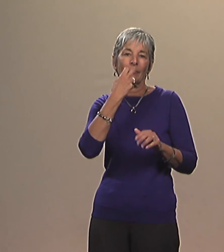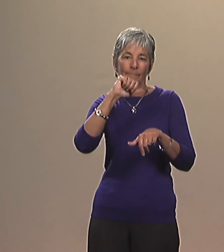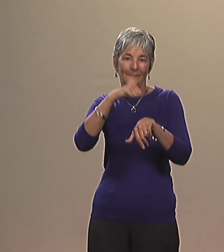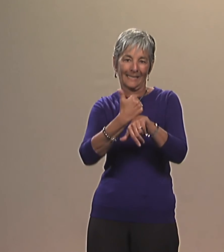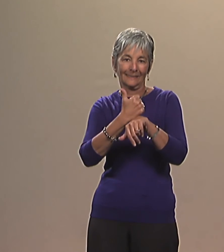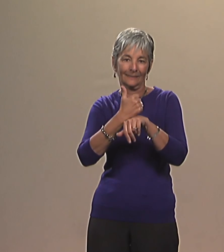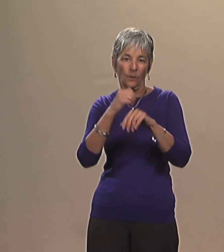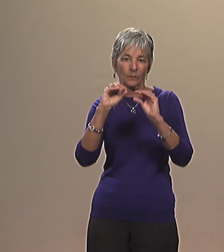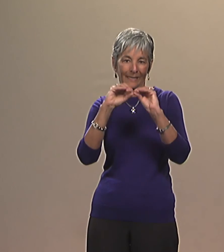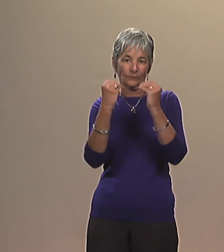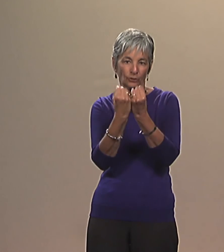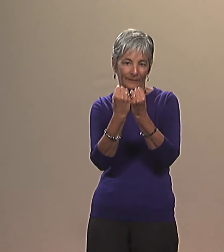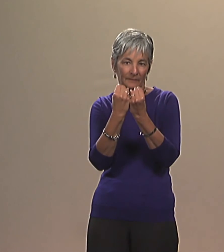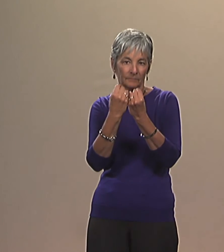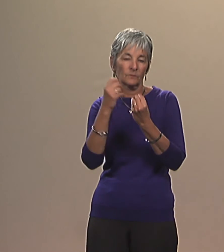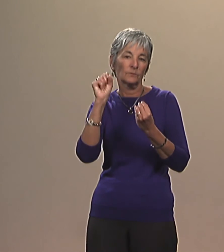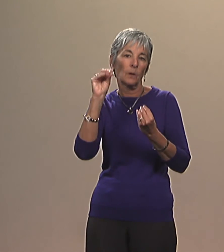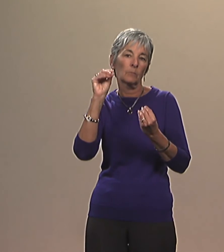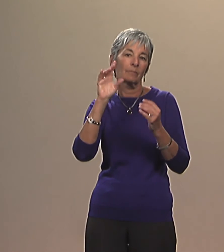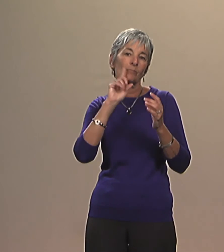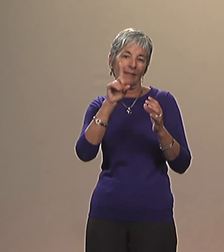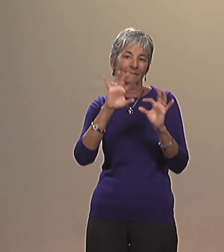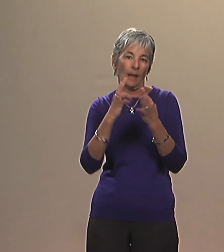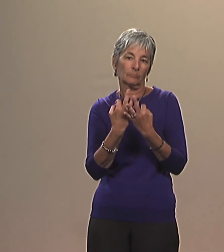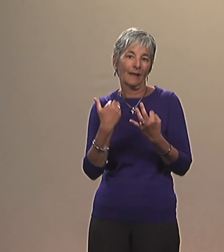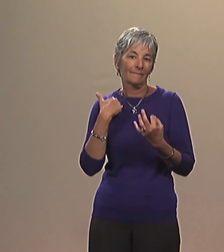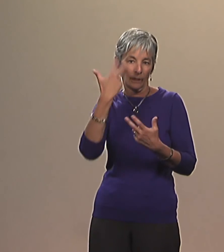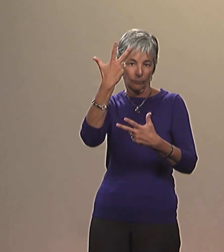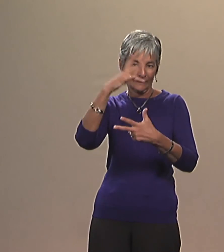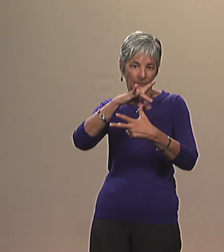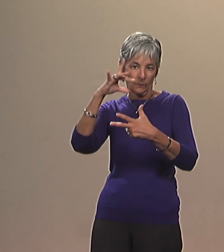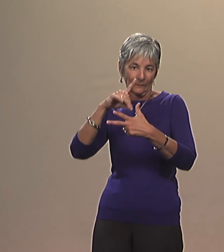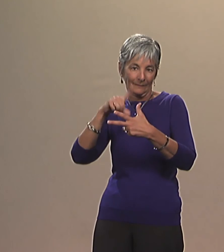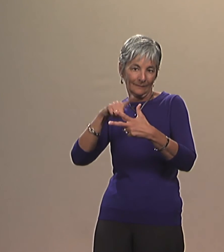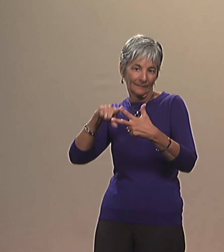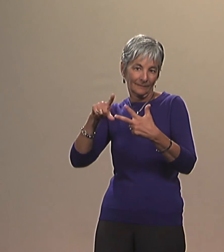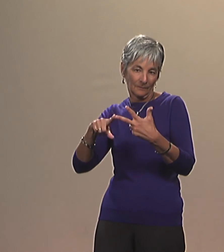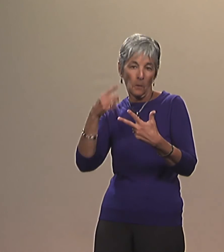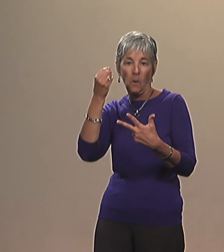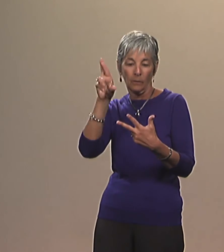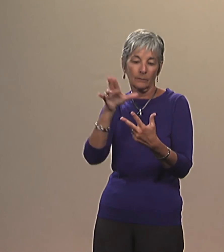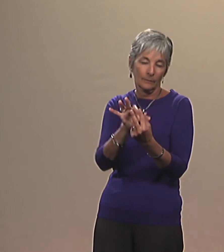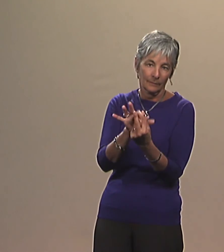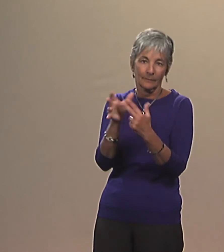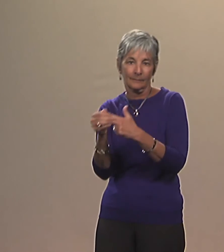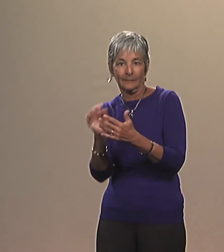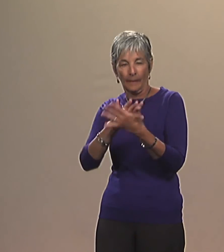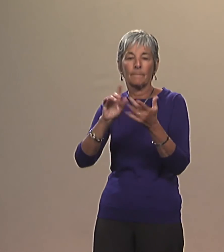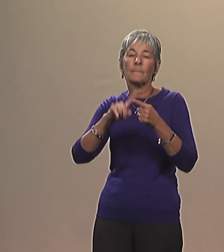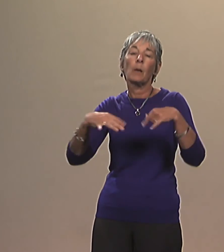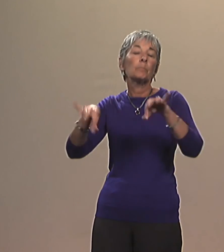organization grounded in the oral educational approach. So really, families have 3 choices, or multiple choices in various